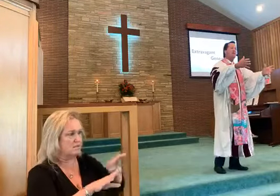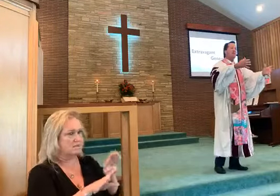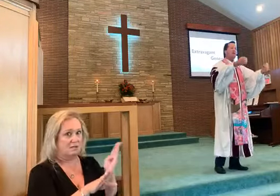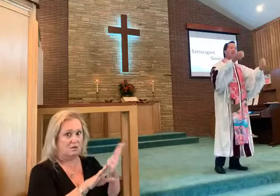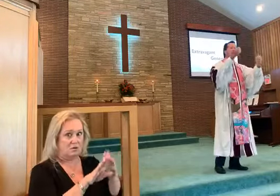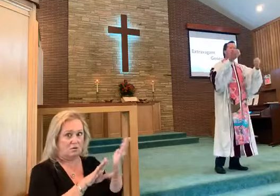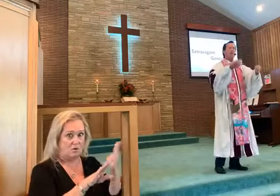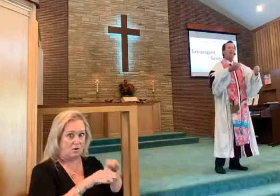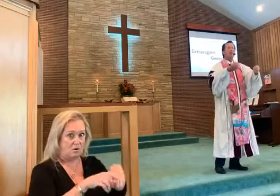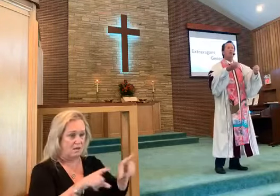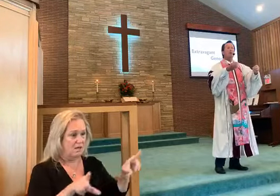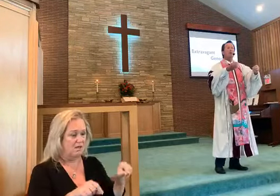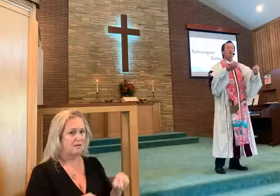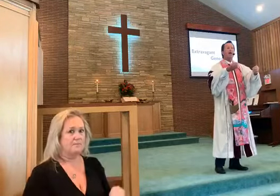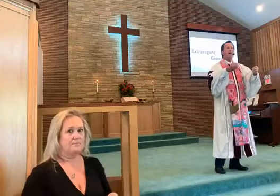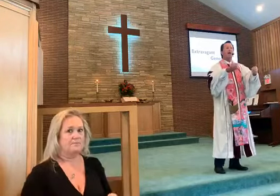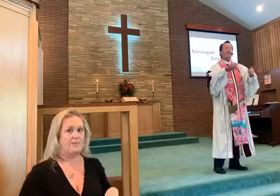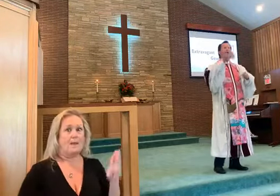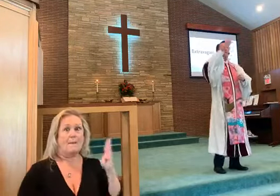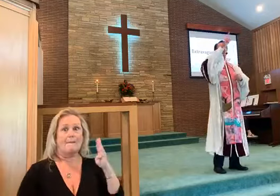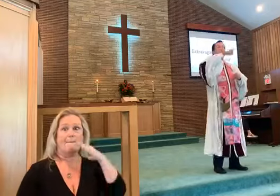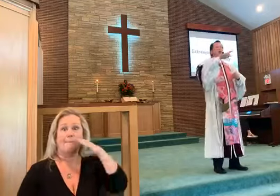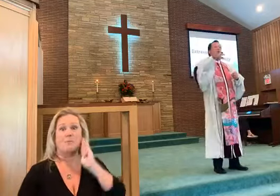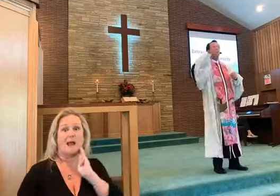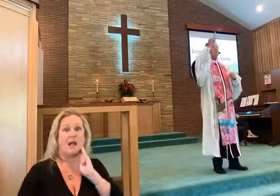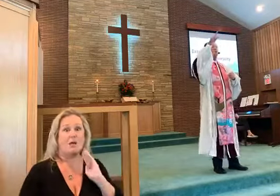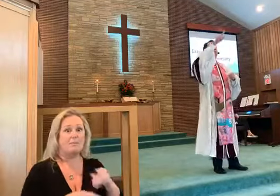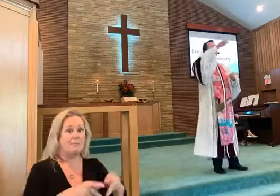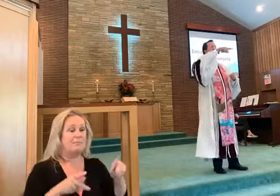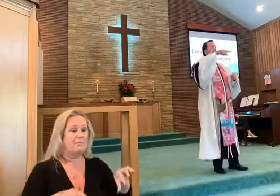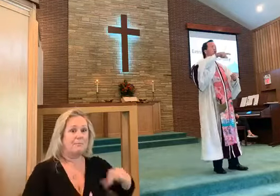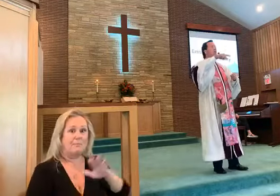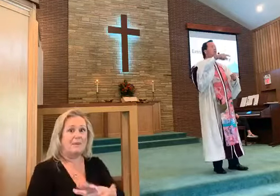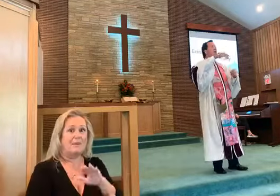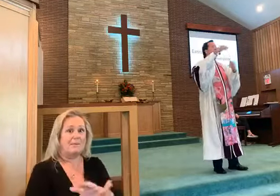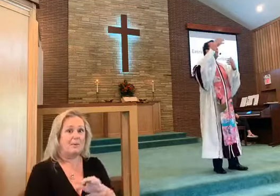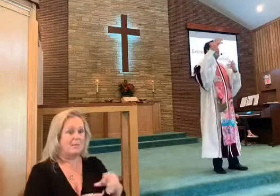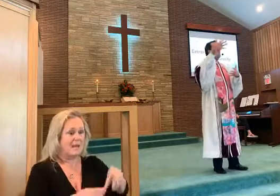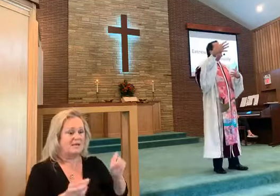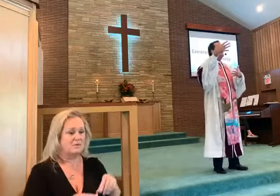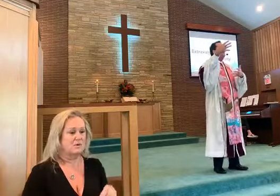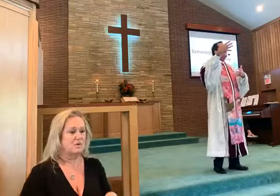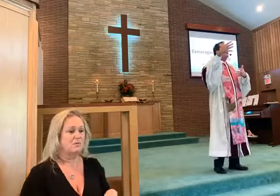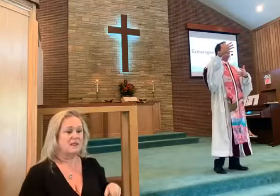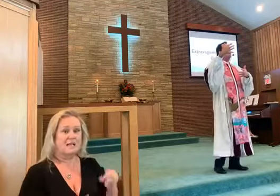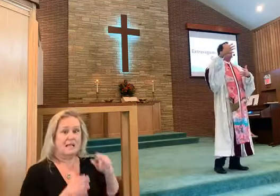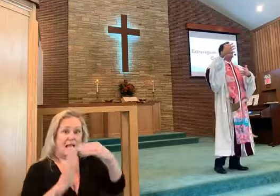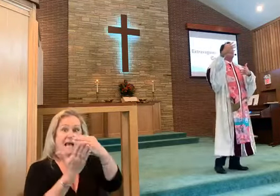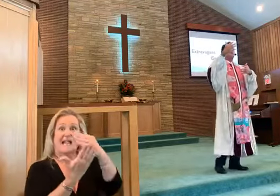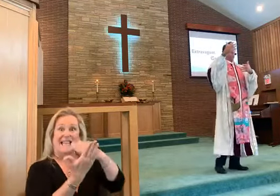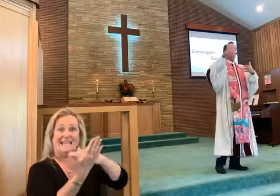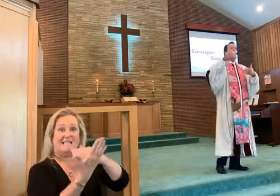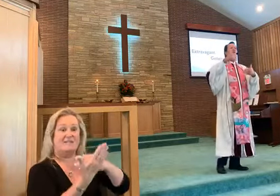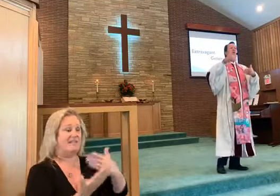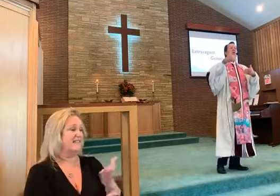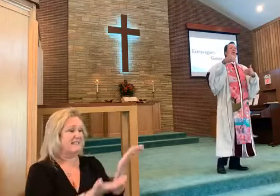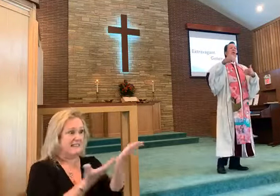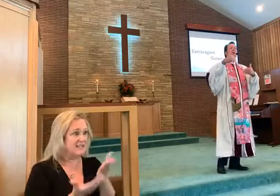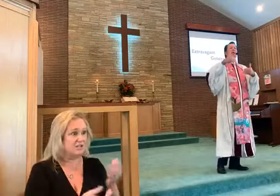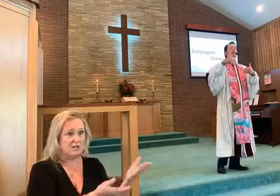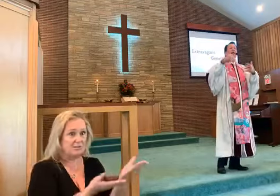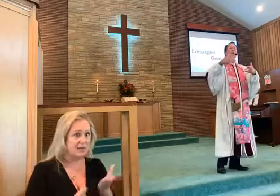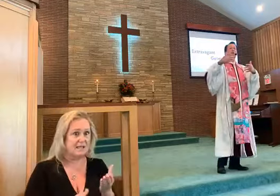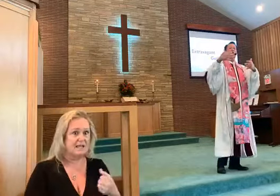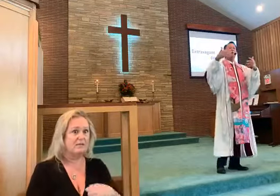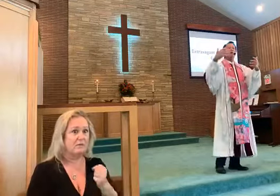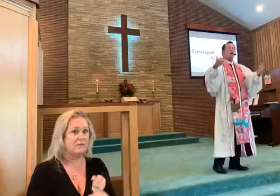crates brown paper shopping bags with little orange sheets on them that have a list of things that you can bring in if you want to